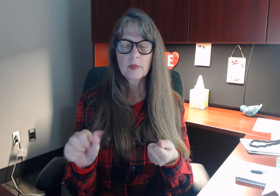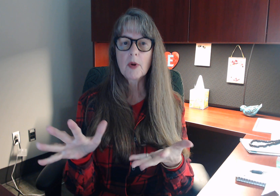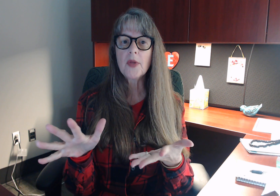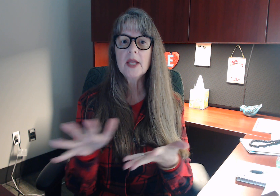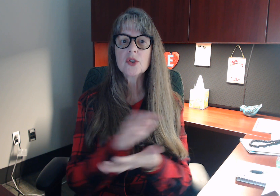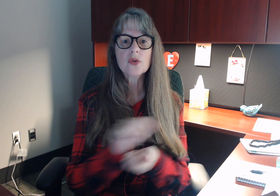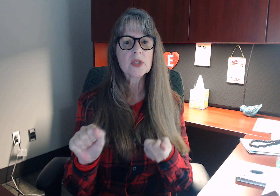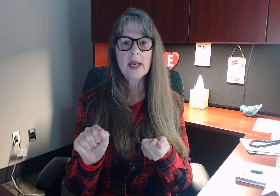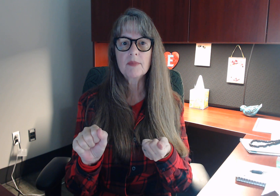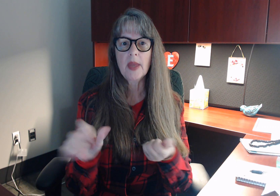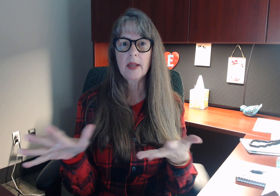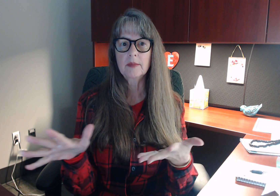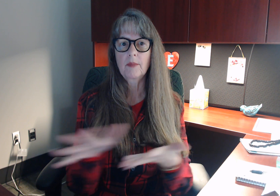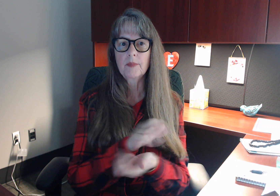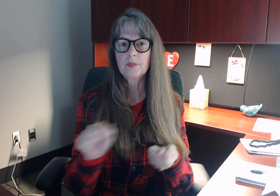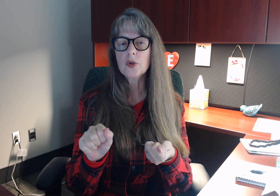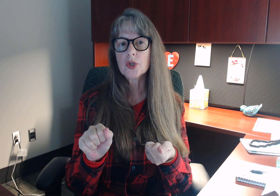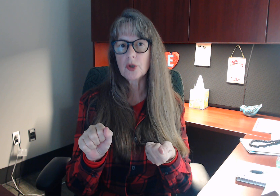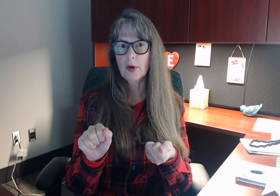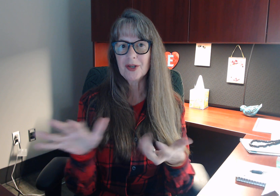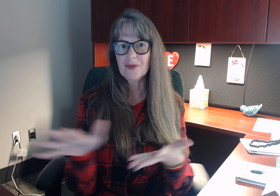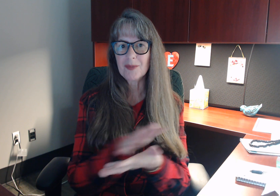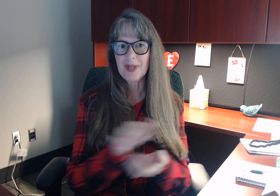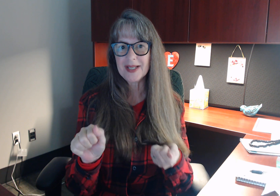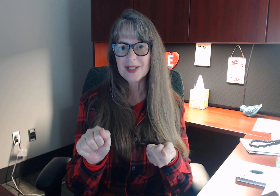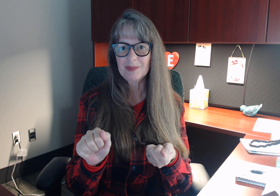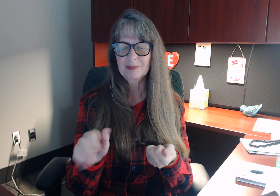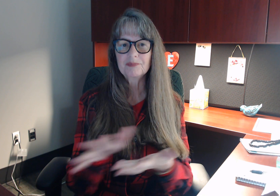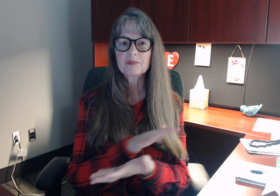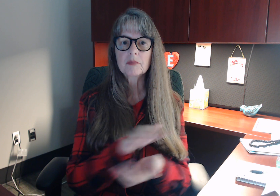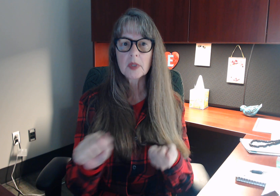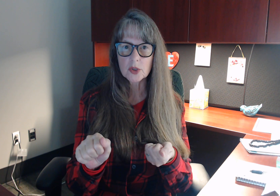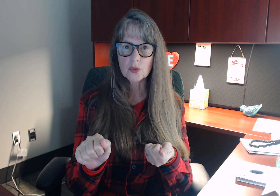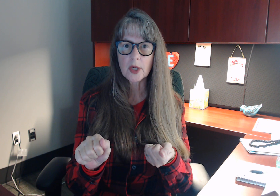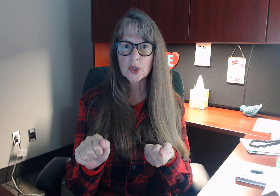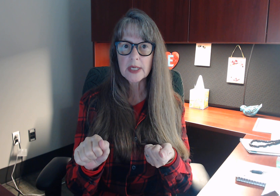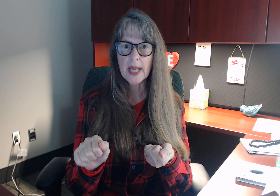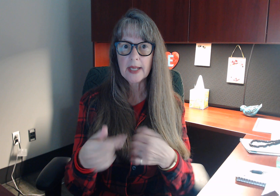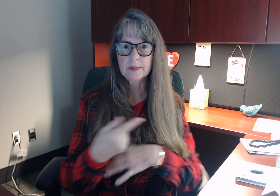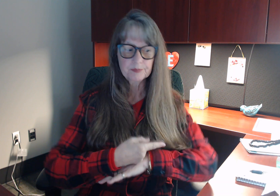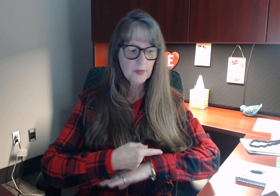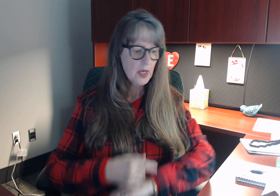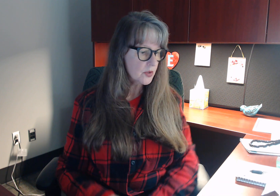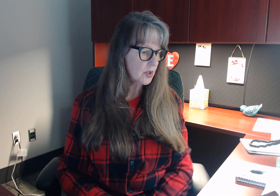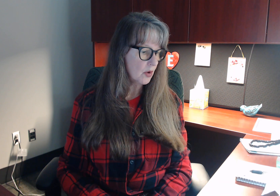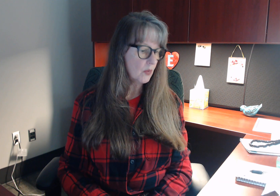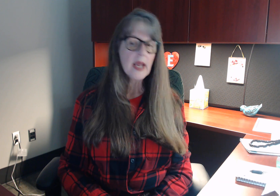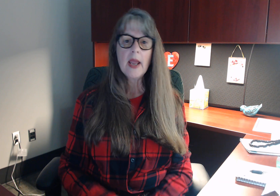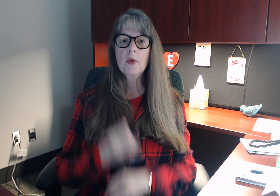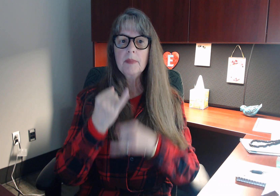Both hands do the same thing. You just start at a different place. Destruction Day. So it would be